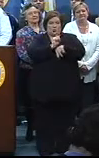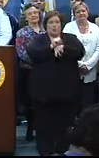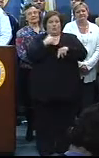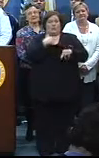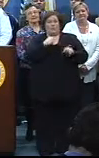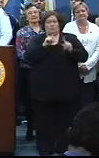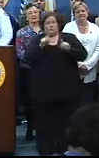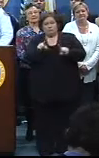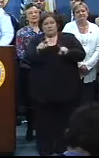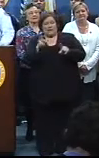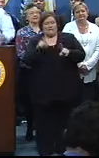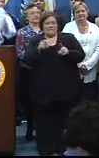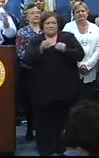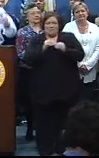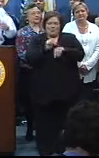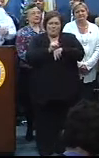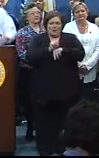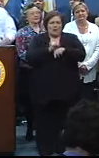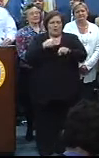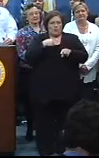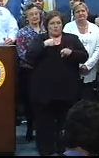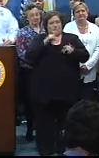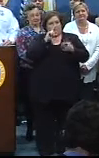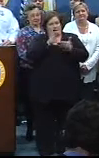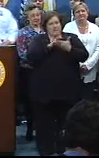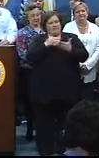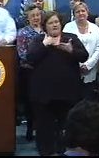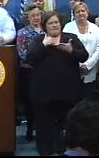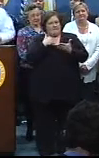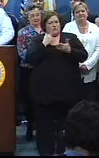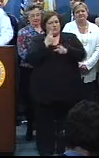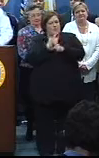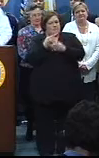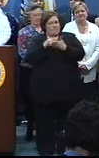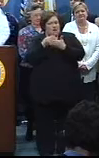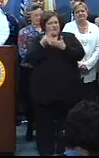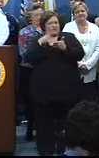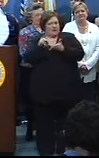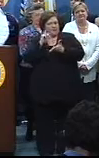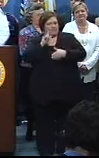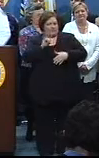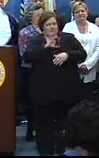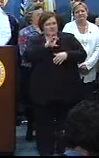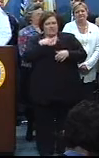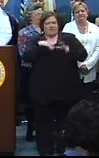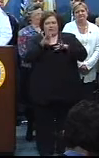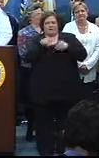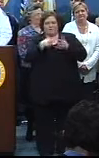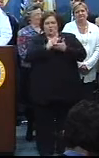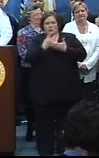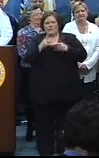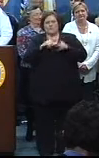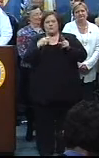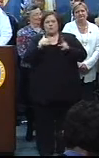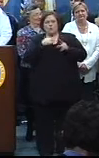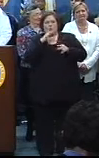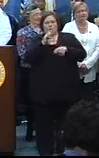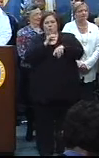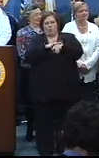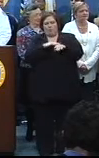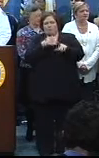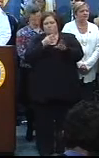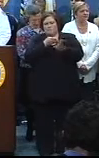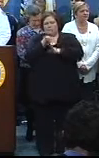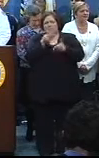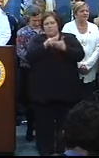We went out there and had to work a little more. We believe we're within the budget for the Mardi Gras overtime. We won't know for sure for about two more weeks, but we believe we will be on budget and